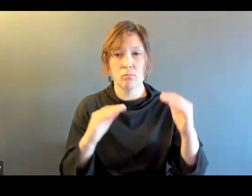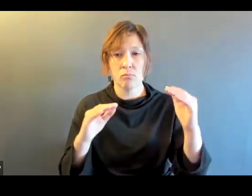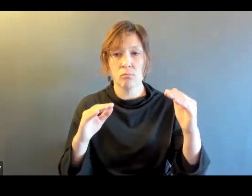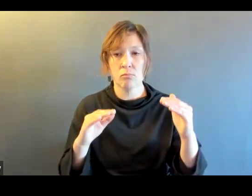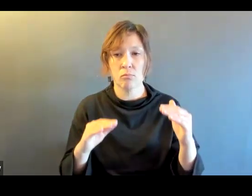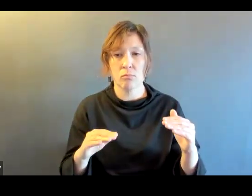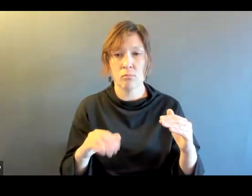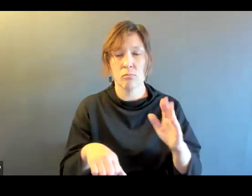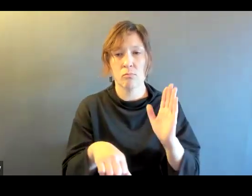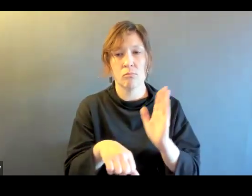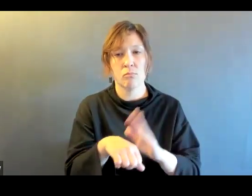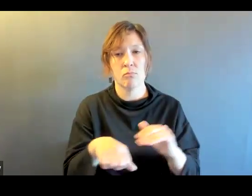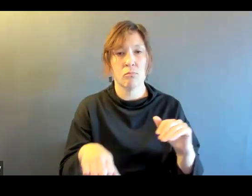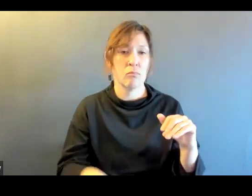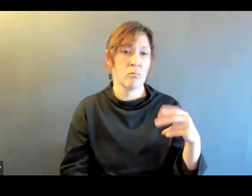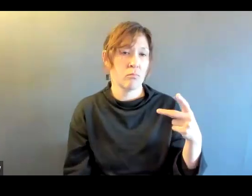Thrash.